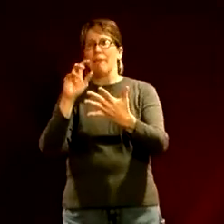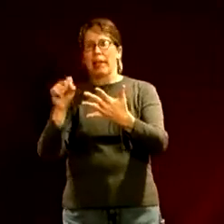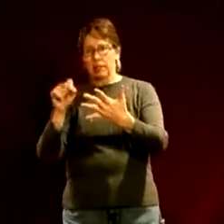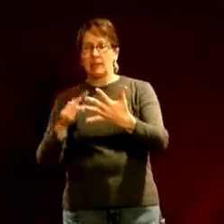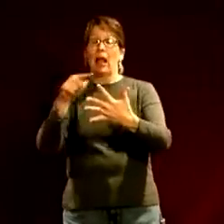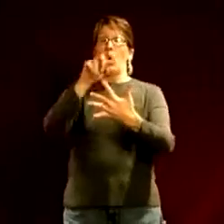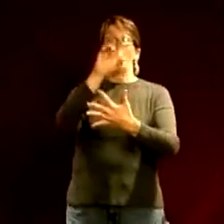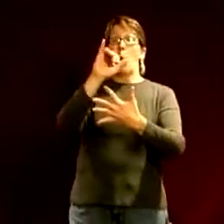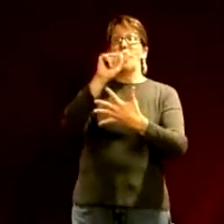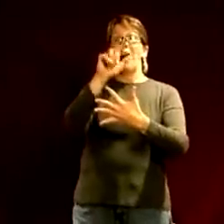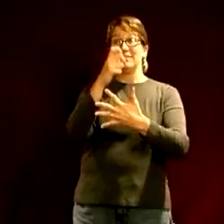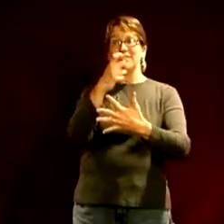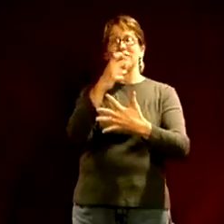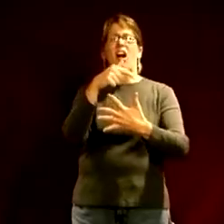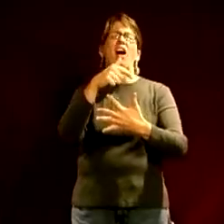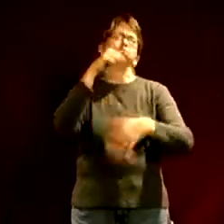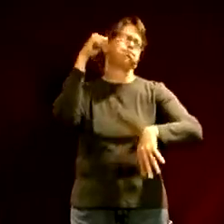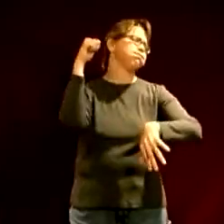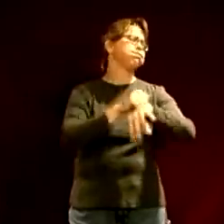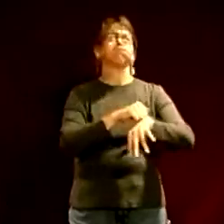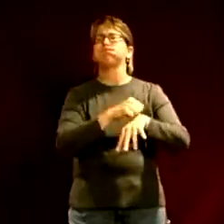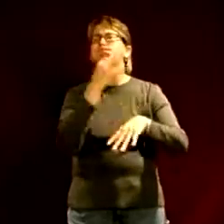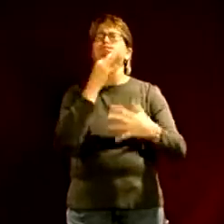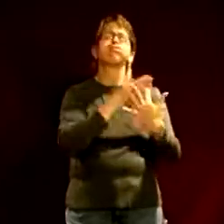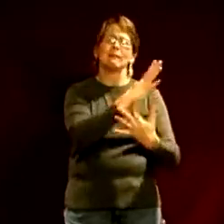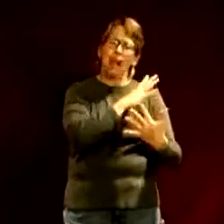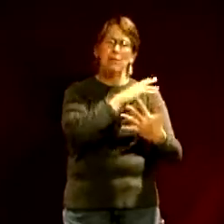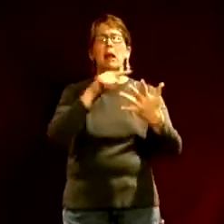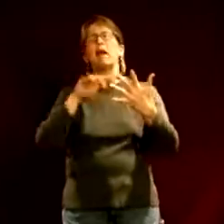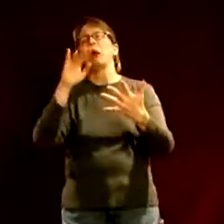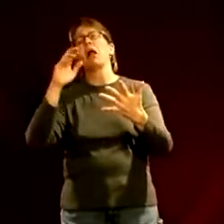Well, I guess it would be kind of comparable to Kevlar.